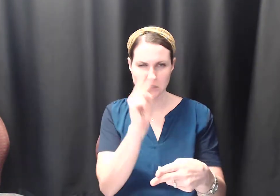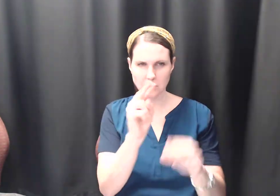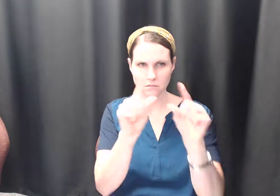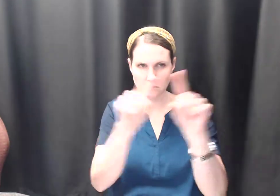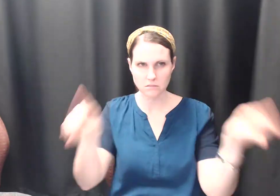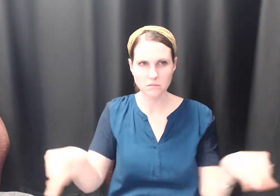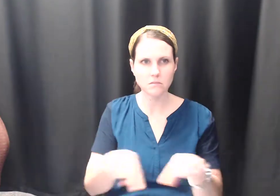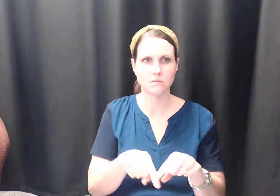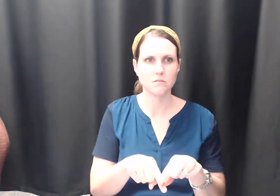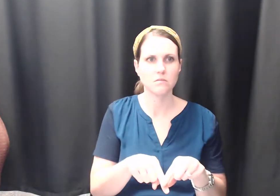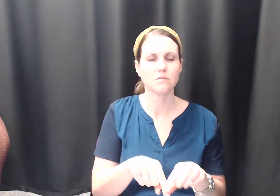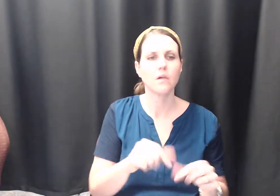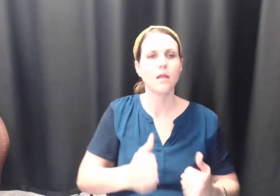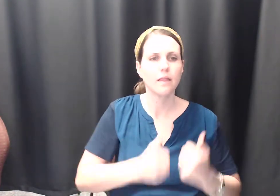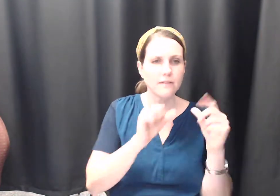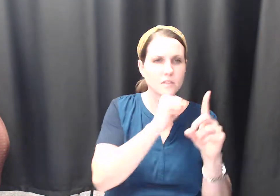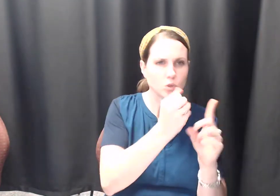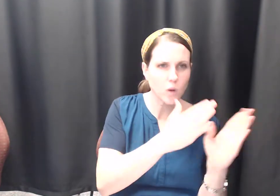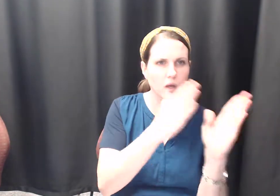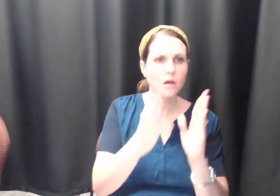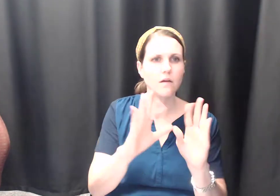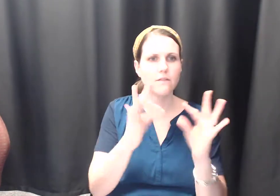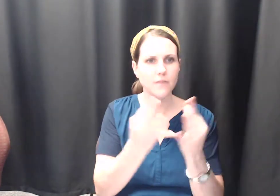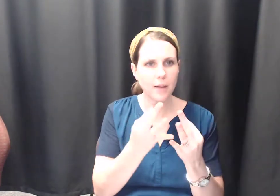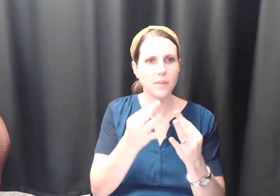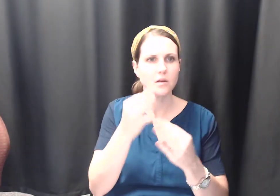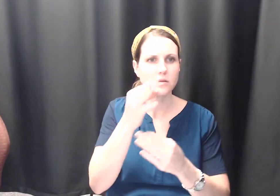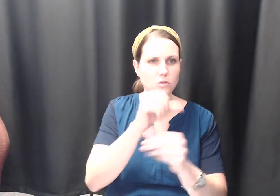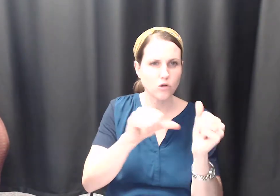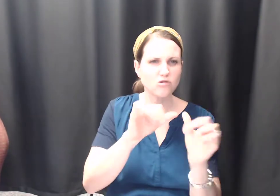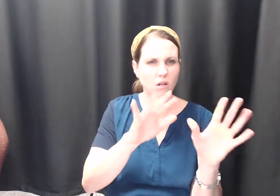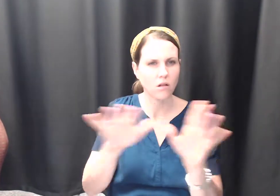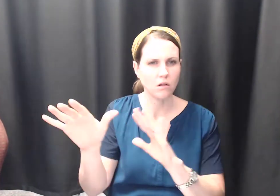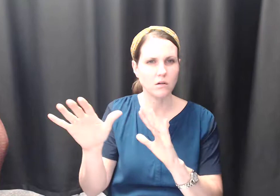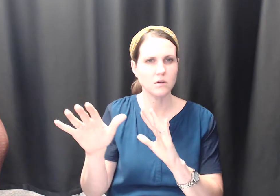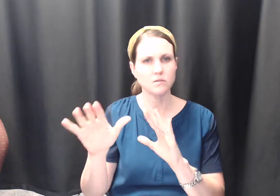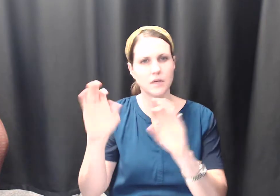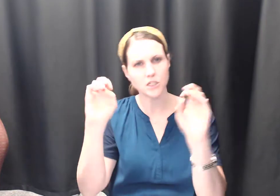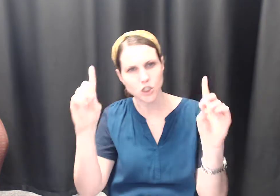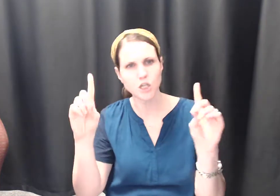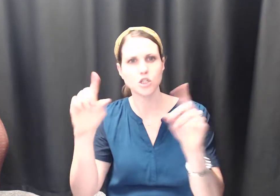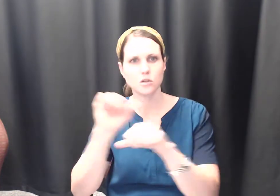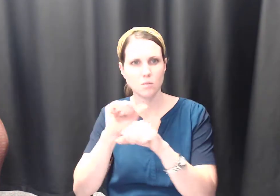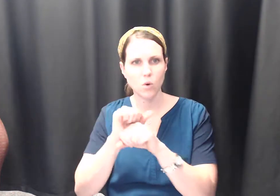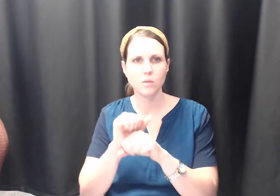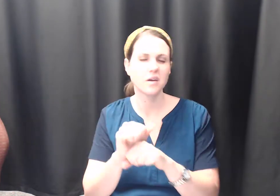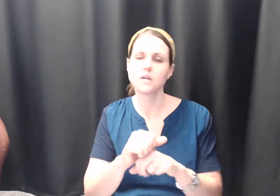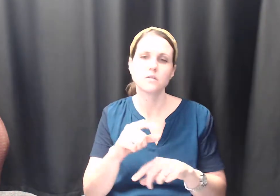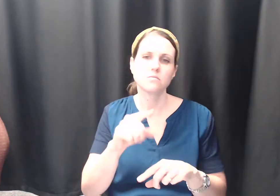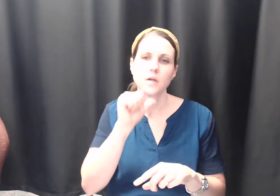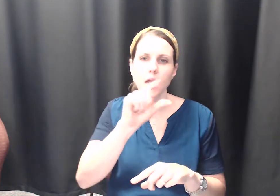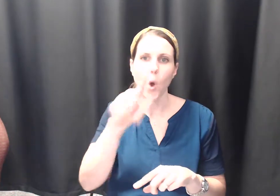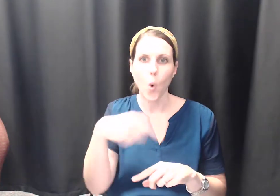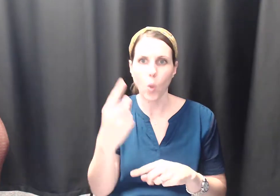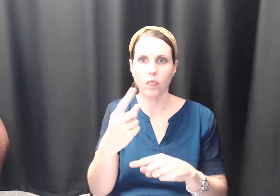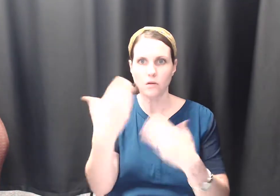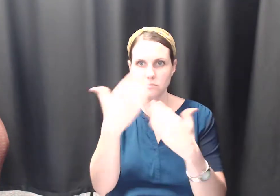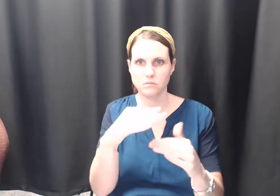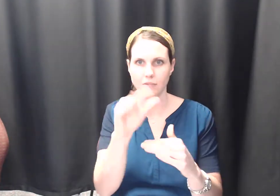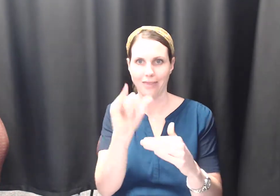behavior, education and employment. This is not the only way to categorize dimensions of a child's life, but it will do for the purpose